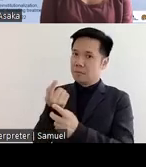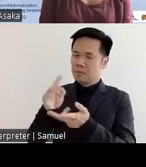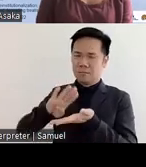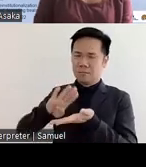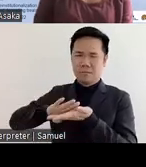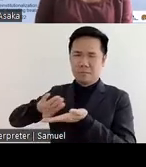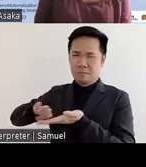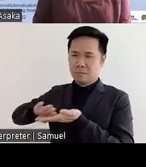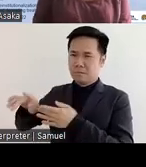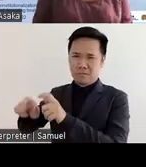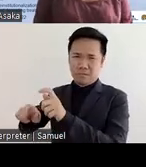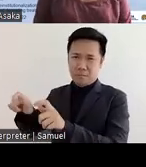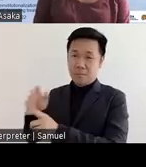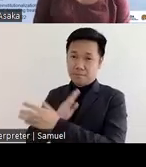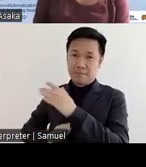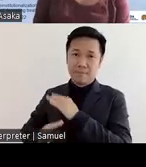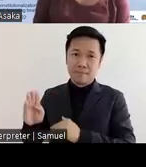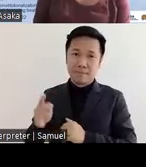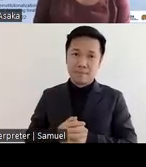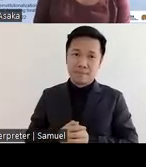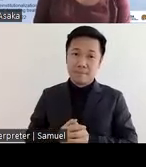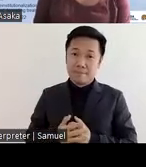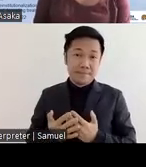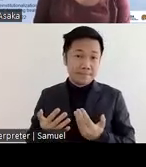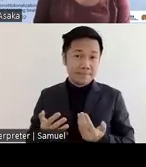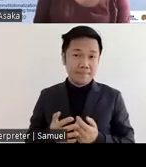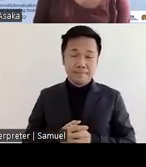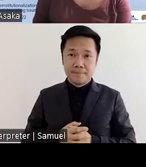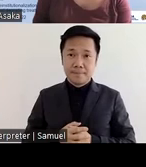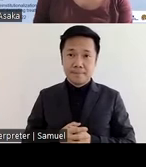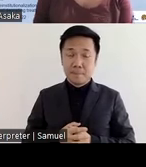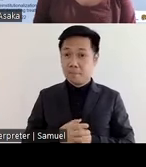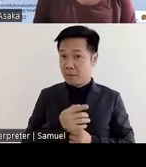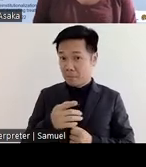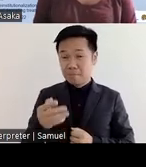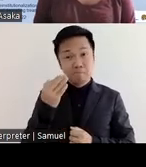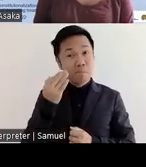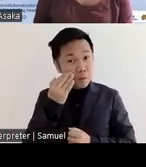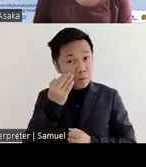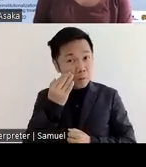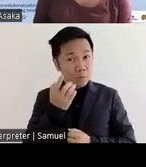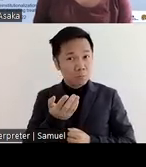example of this was some of you may have heard of this, in